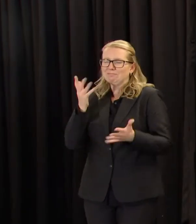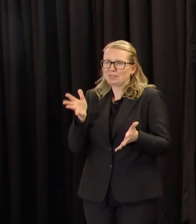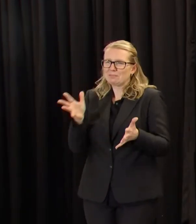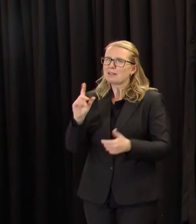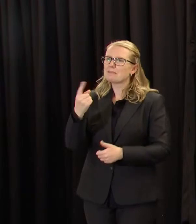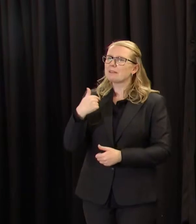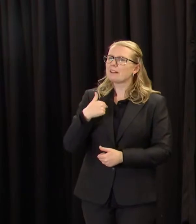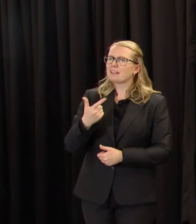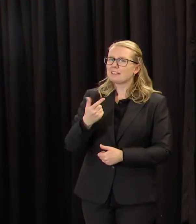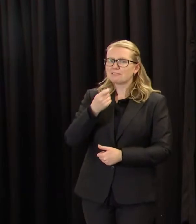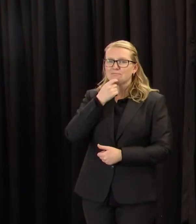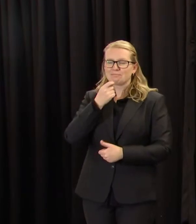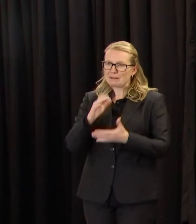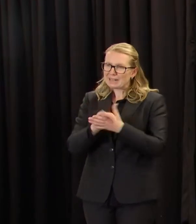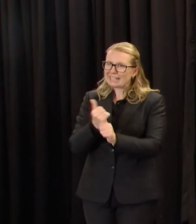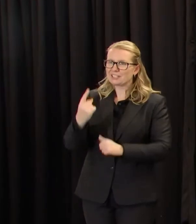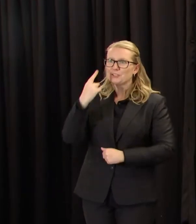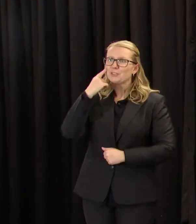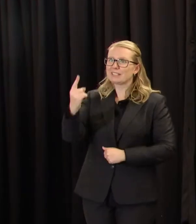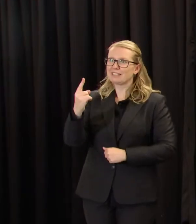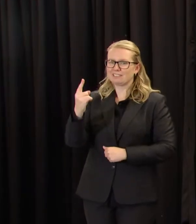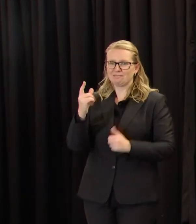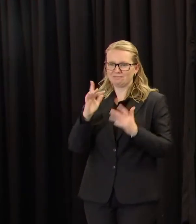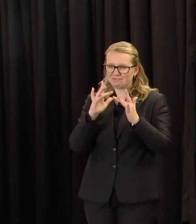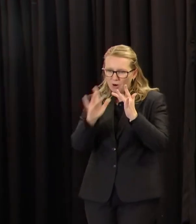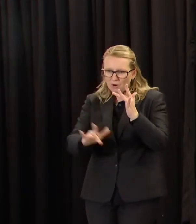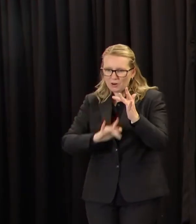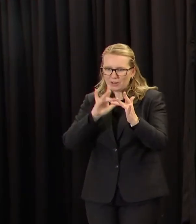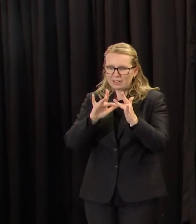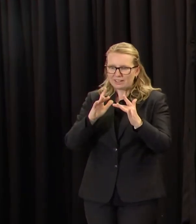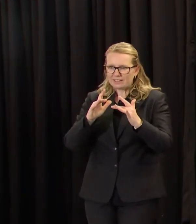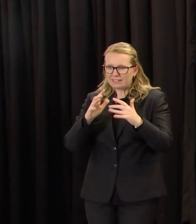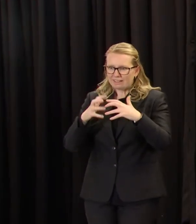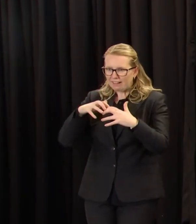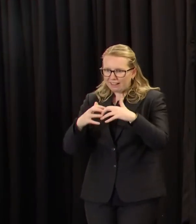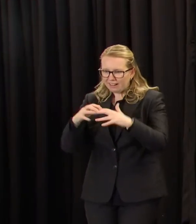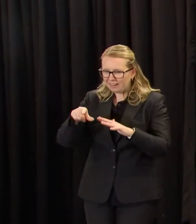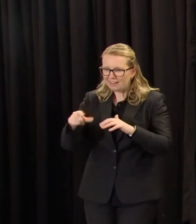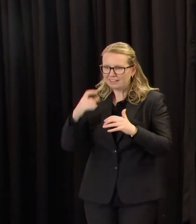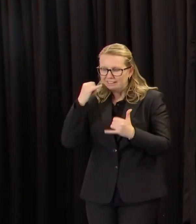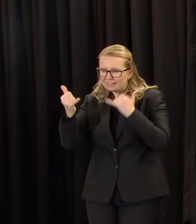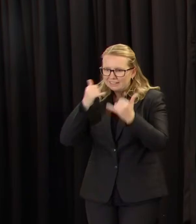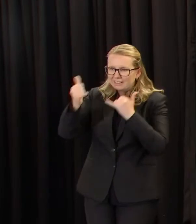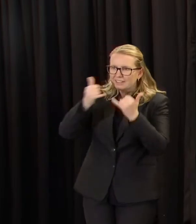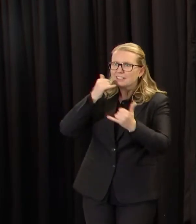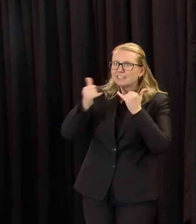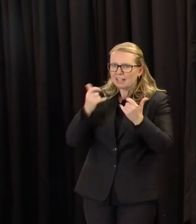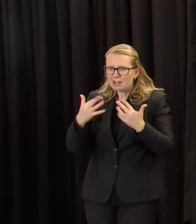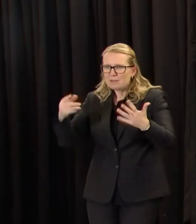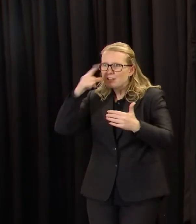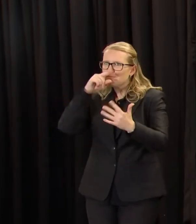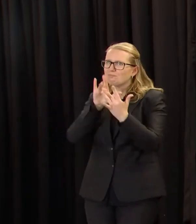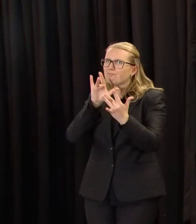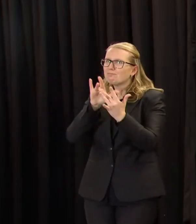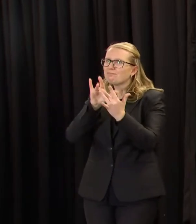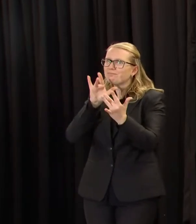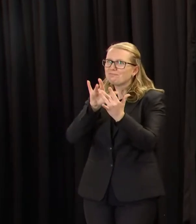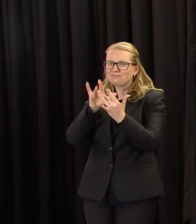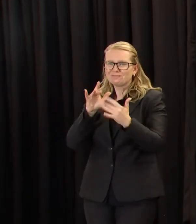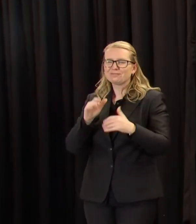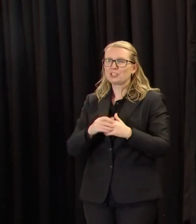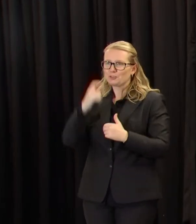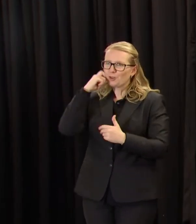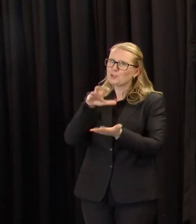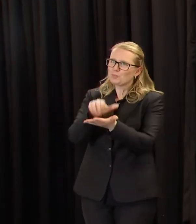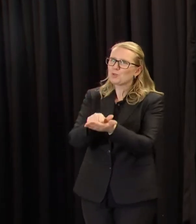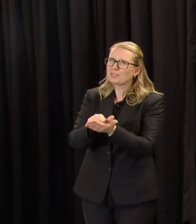to see the website under absolute pressure. I was pleased to see the phone lines under pressure. We boosted them, but